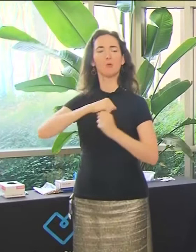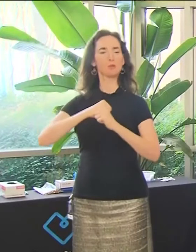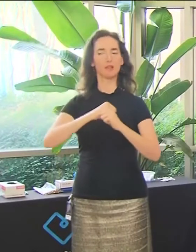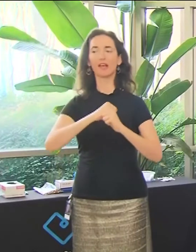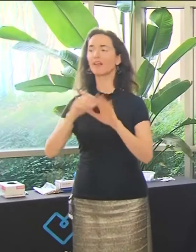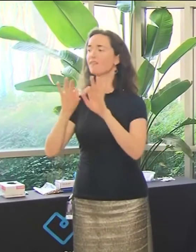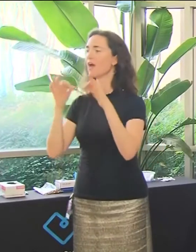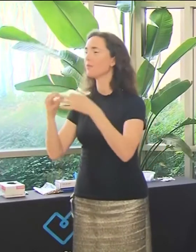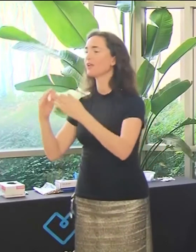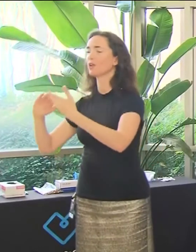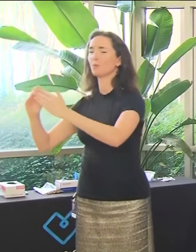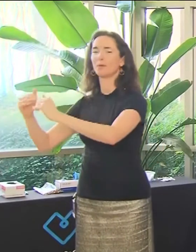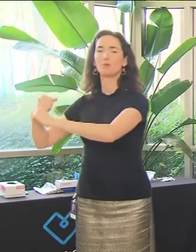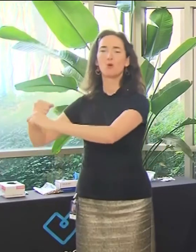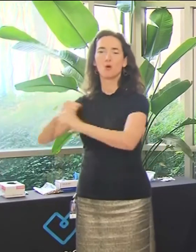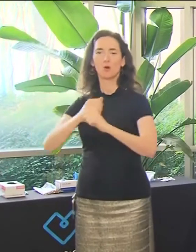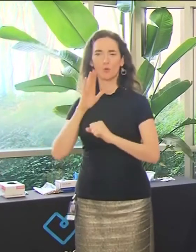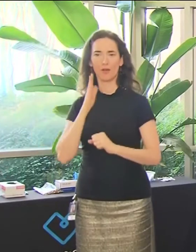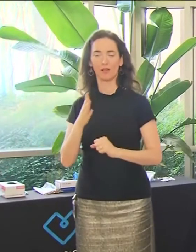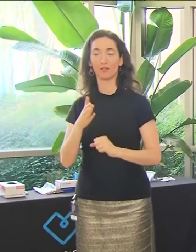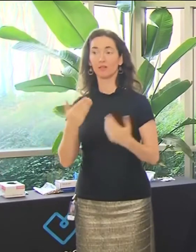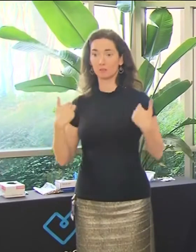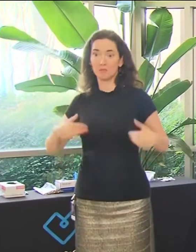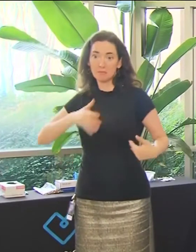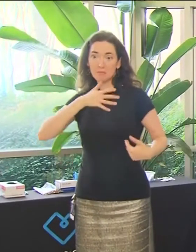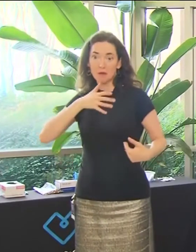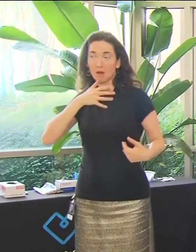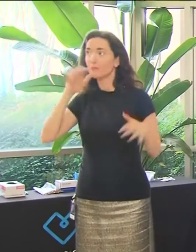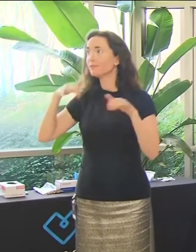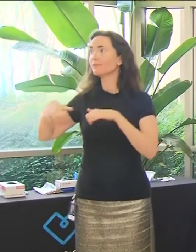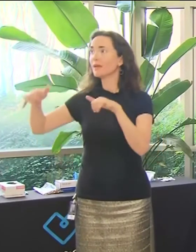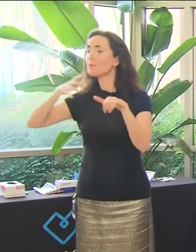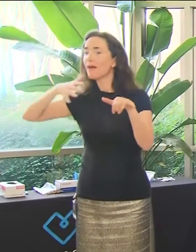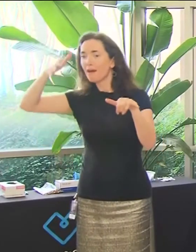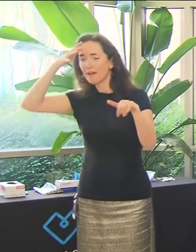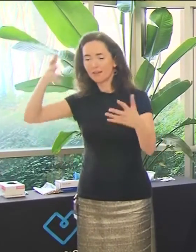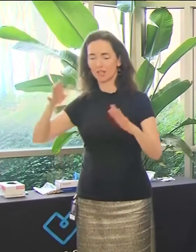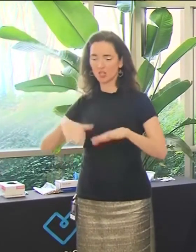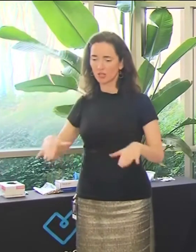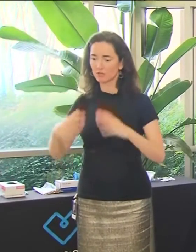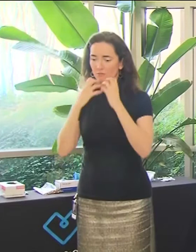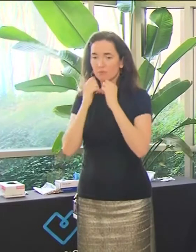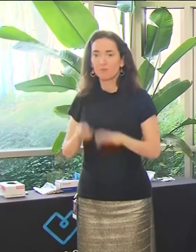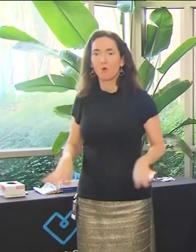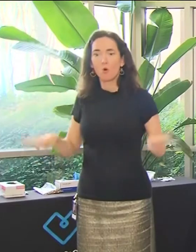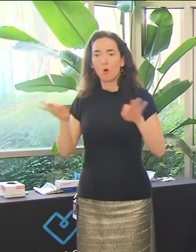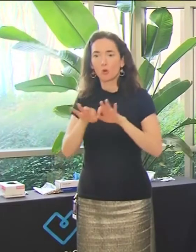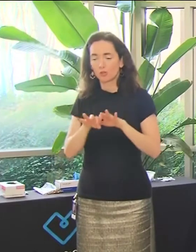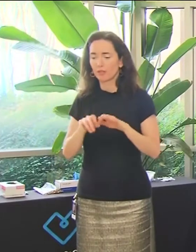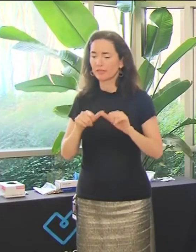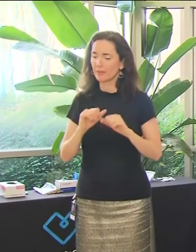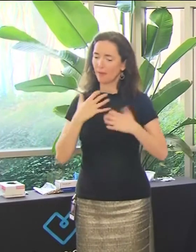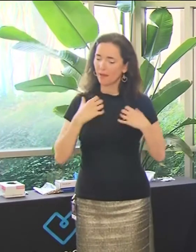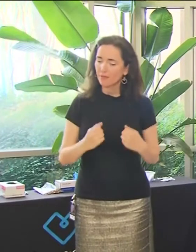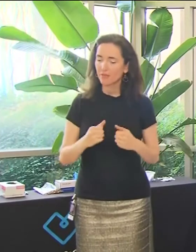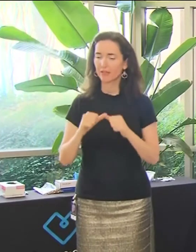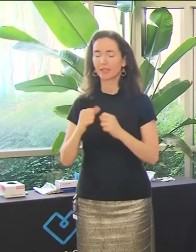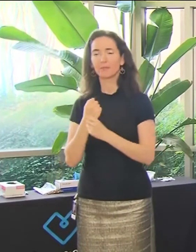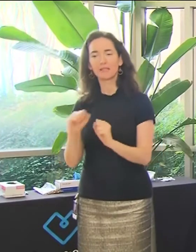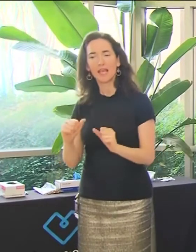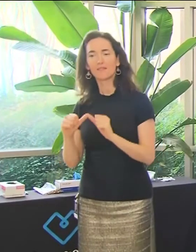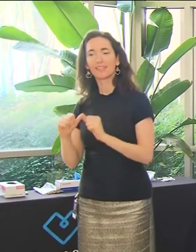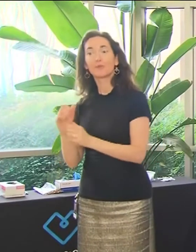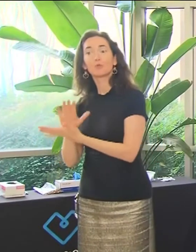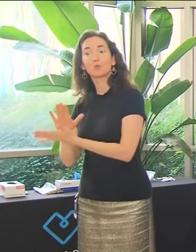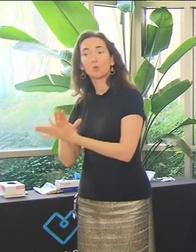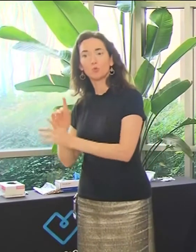I know as parents, our children are the most important things to us, keeping them healthy, keeping them safe, and keeping them in school. And by getting them vaccinated for the